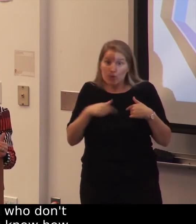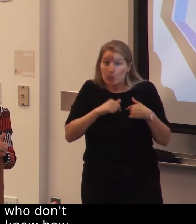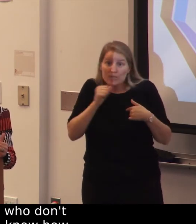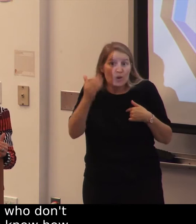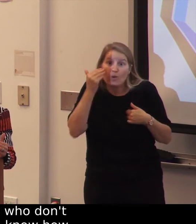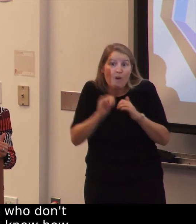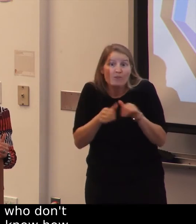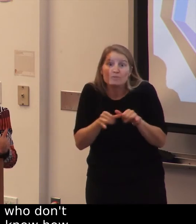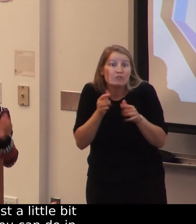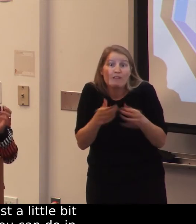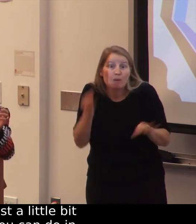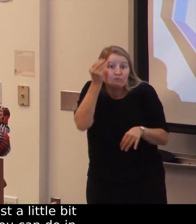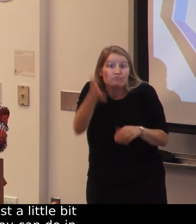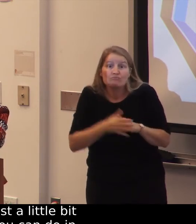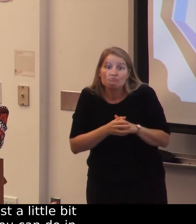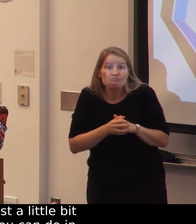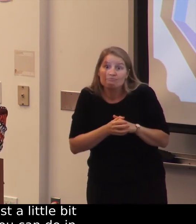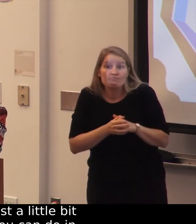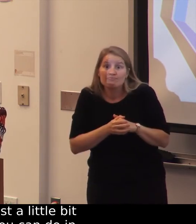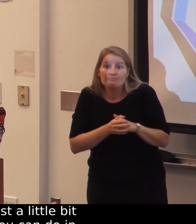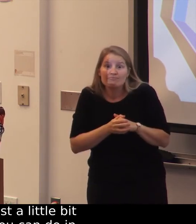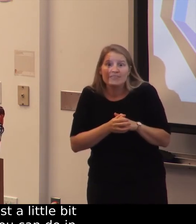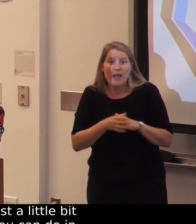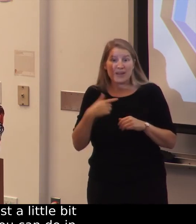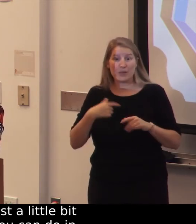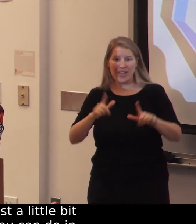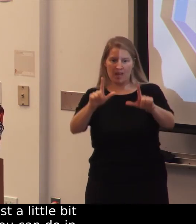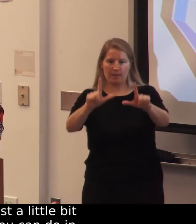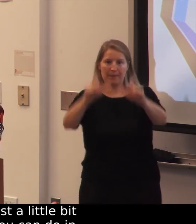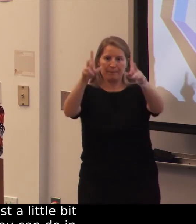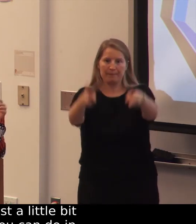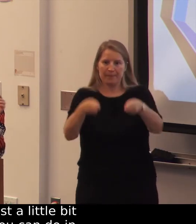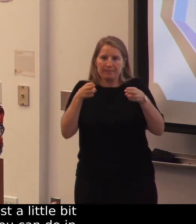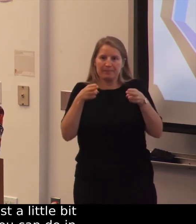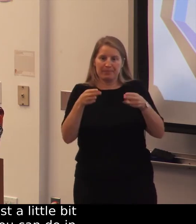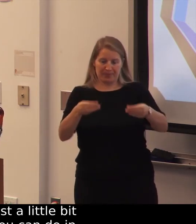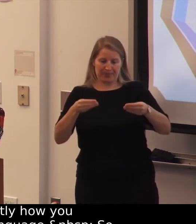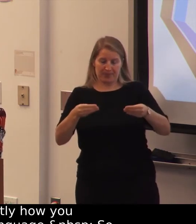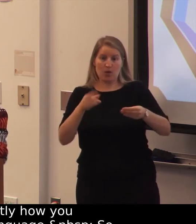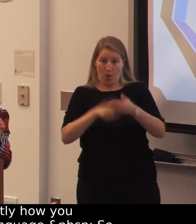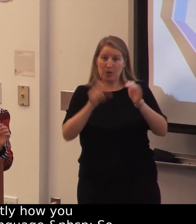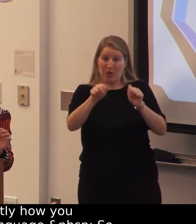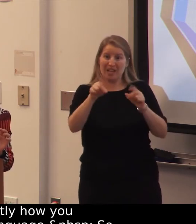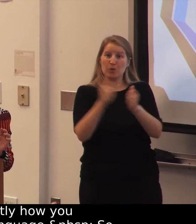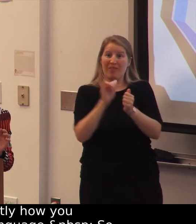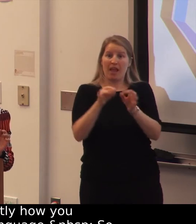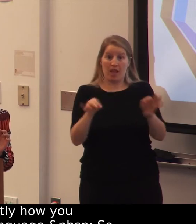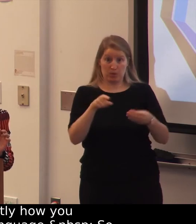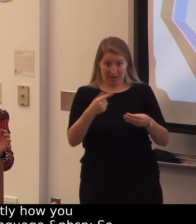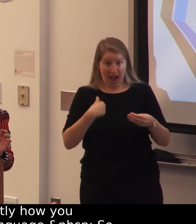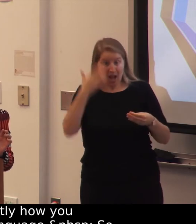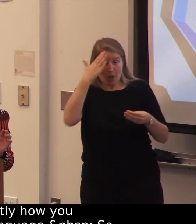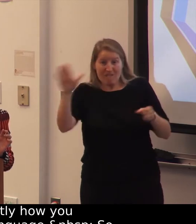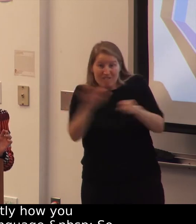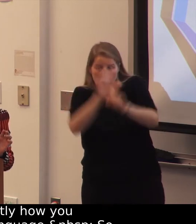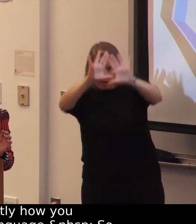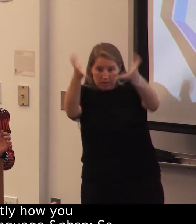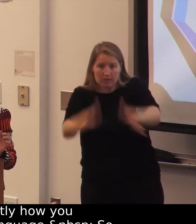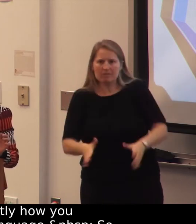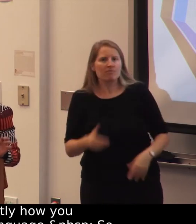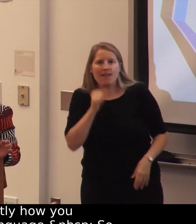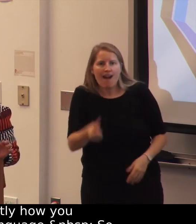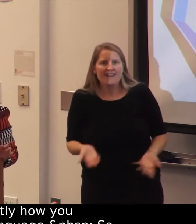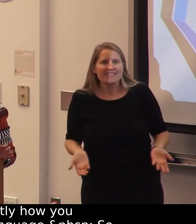measure language, right? To sample just a little bit of what you can do in language in no way tells you exactly how you have learned